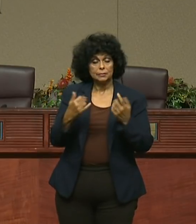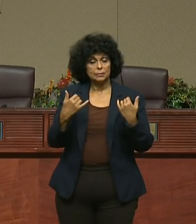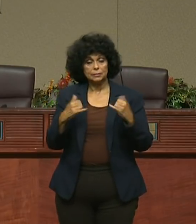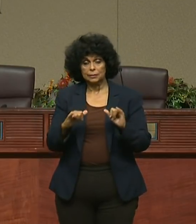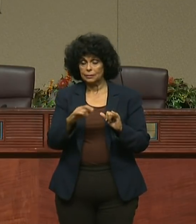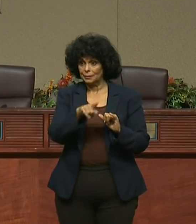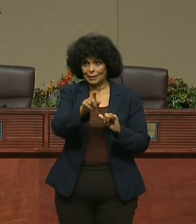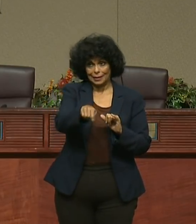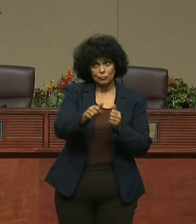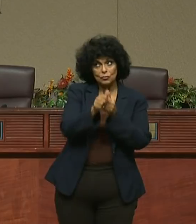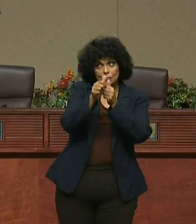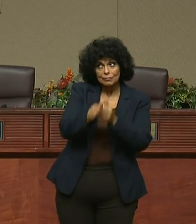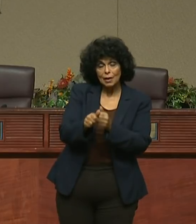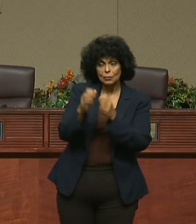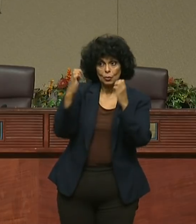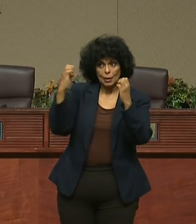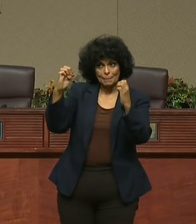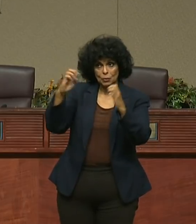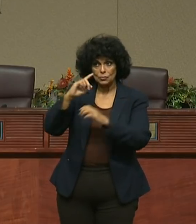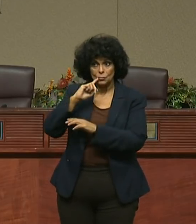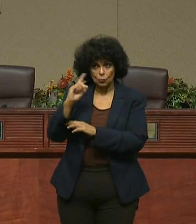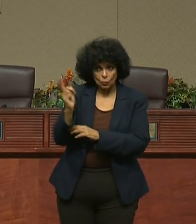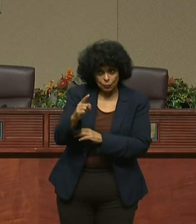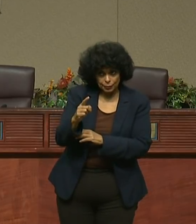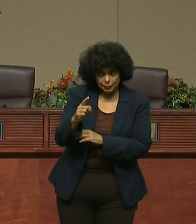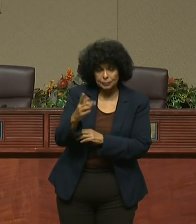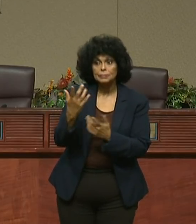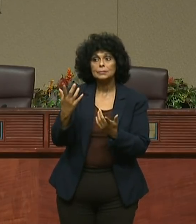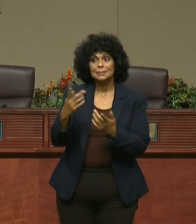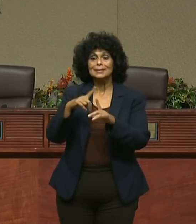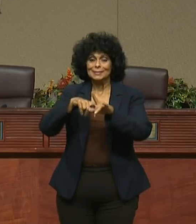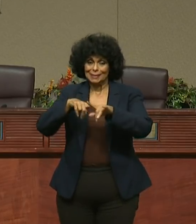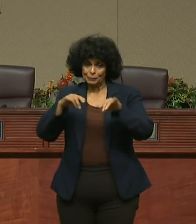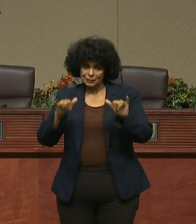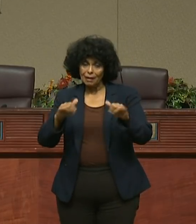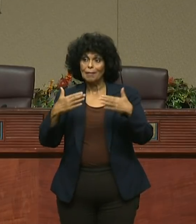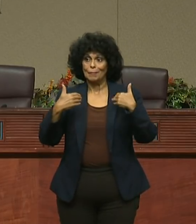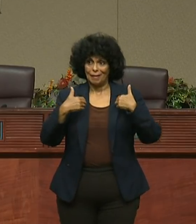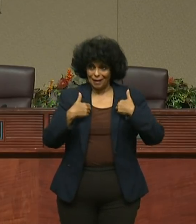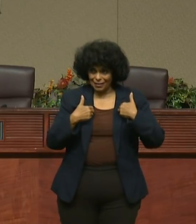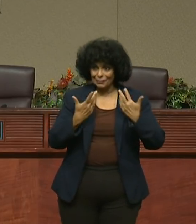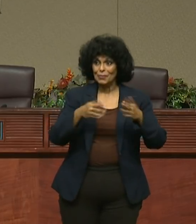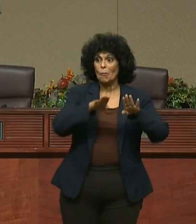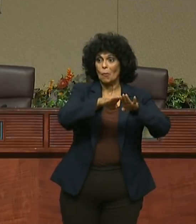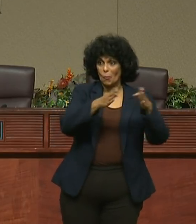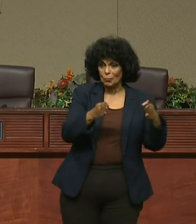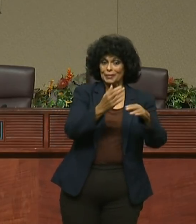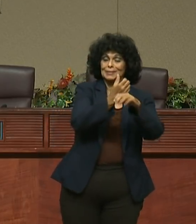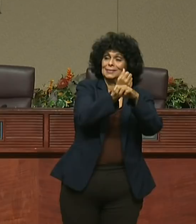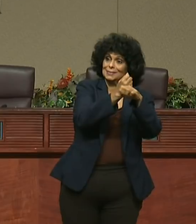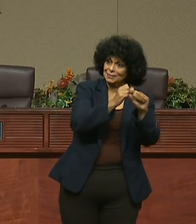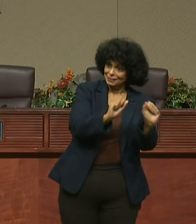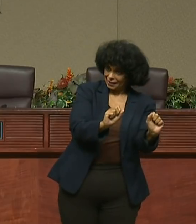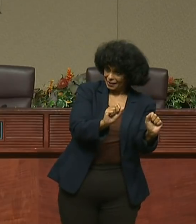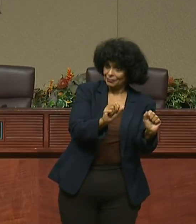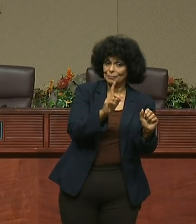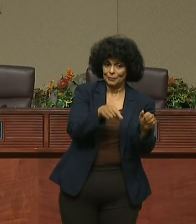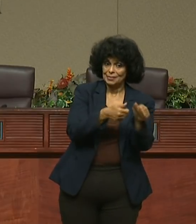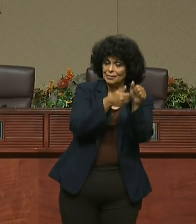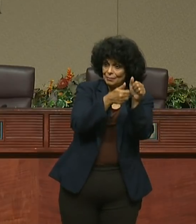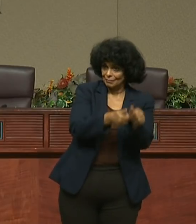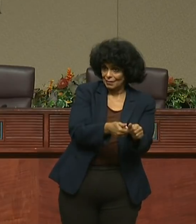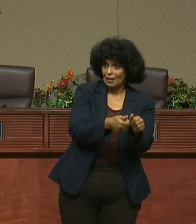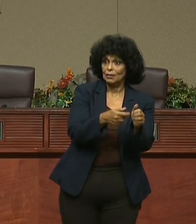emergency order and to be able to accomplish the reopening in a safe manner, given the guidelines that they were provided.